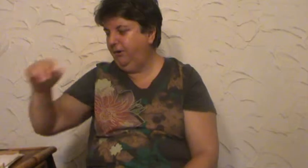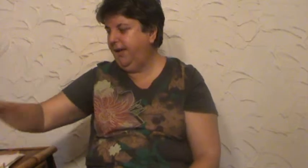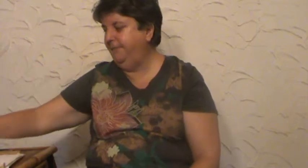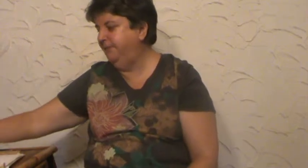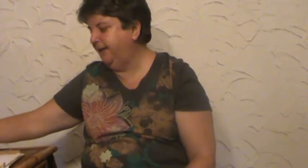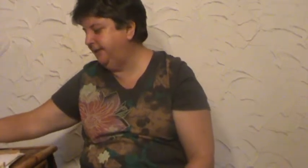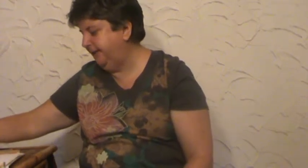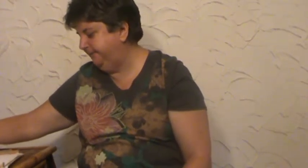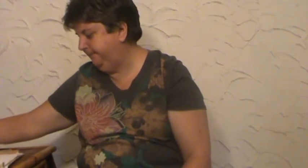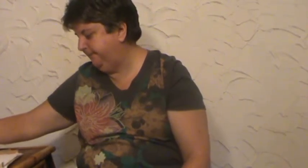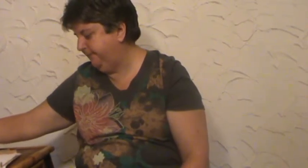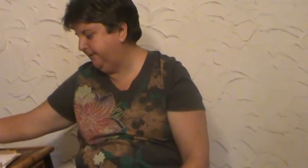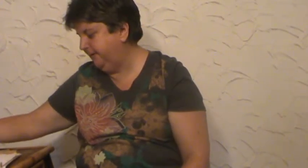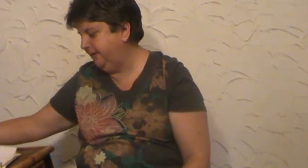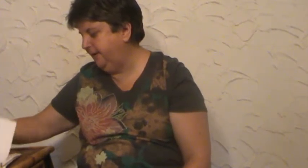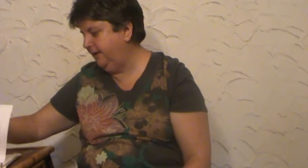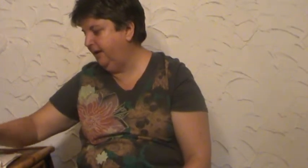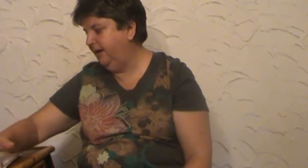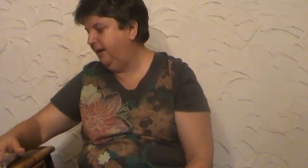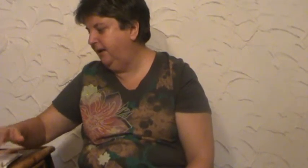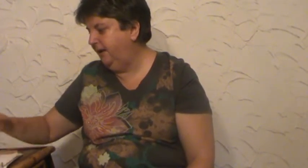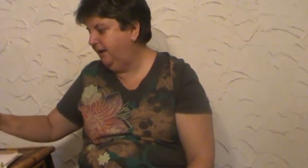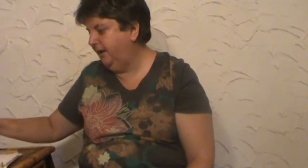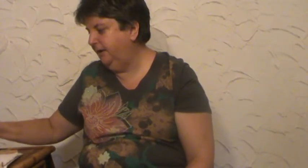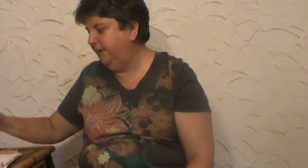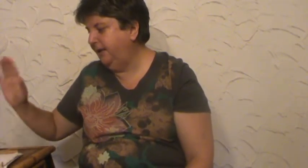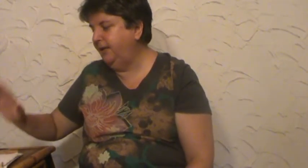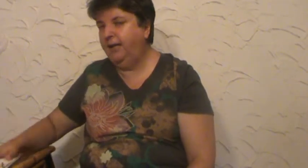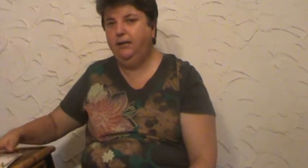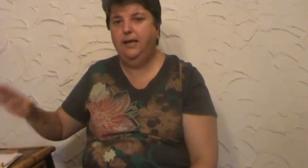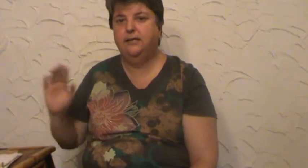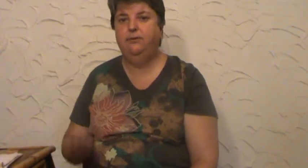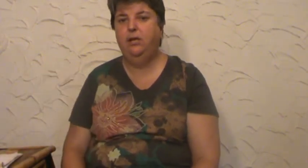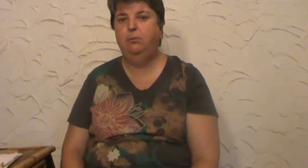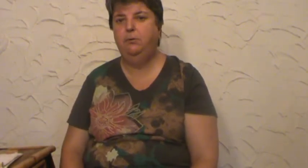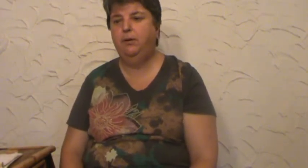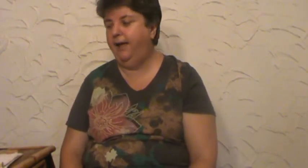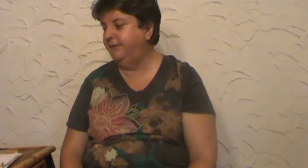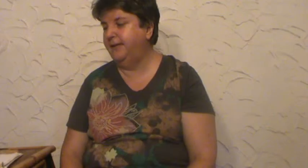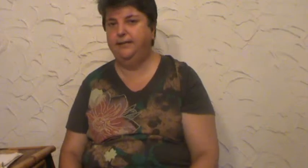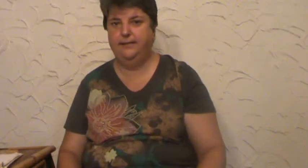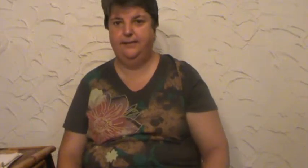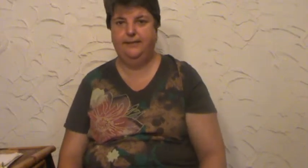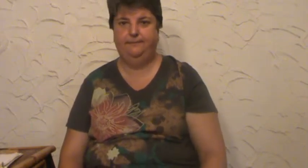Okay, that's it. And then next video we will have sentences.